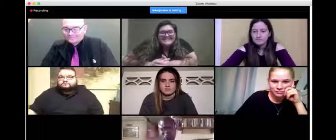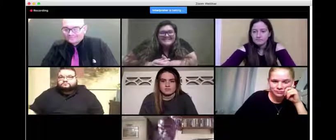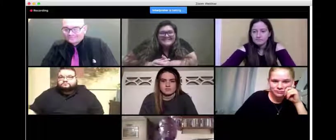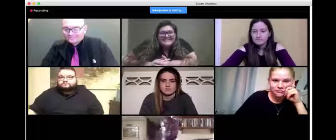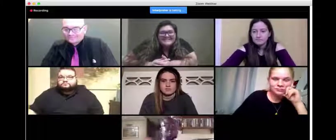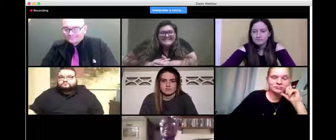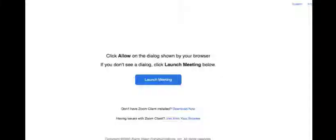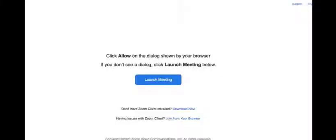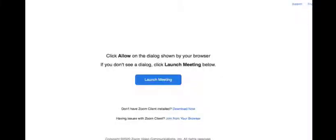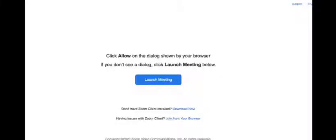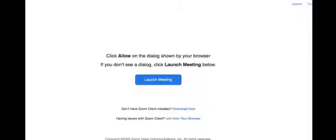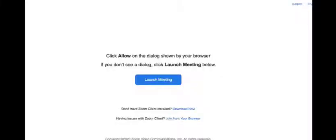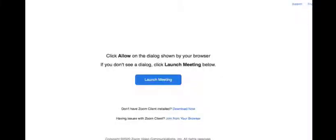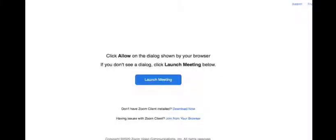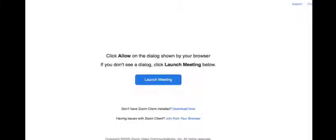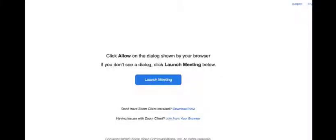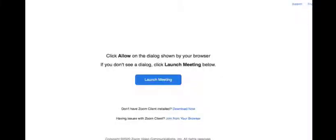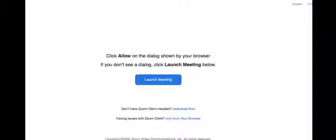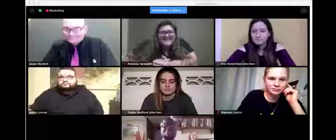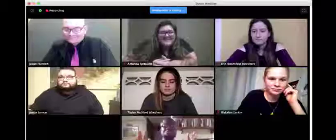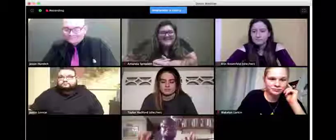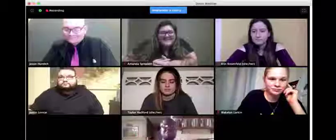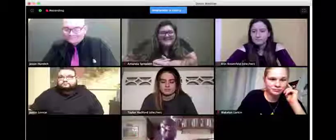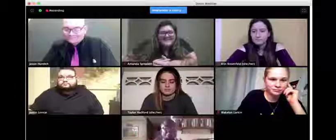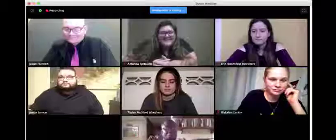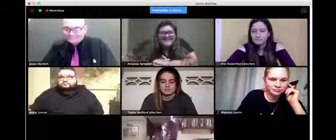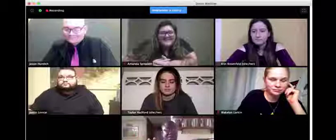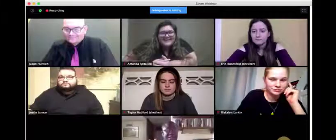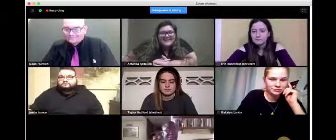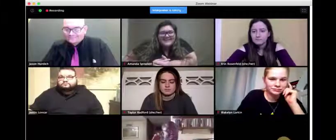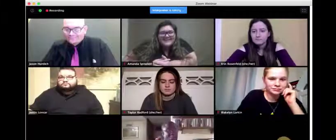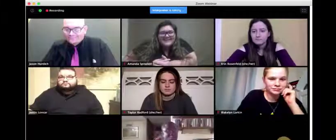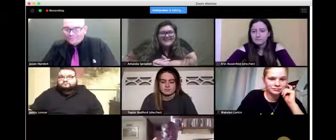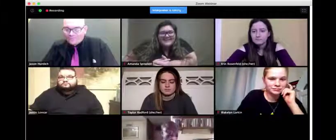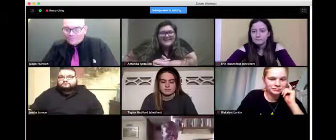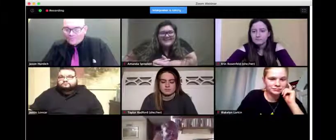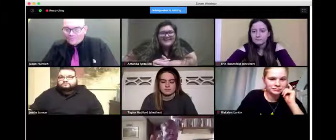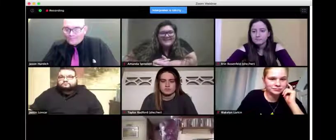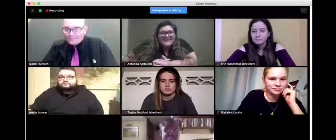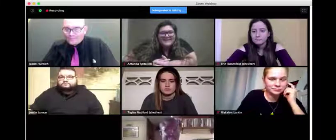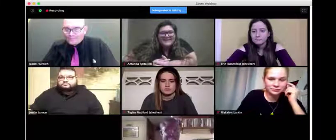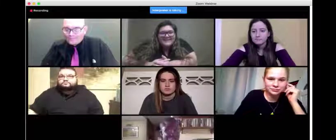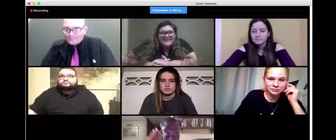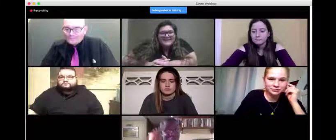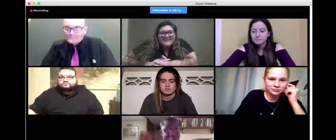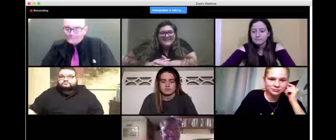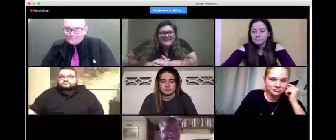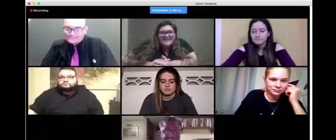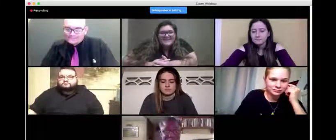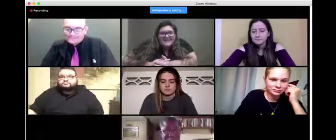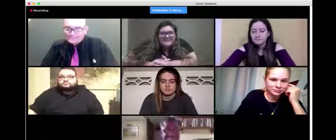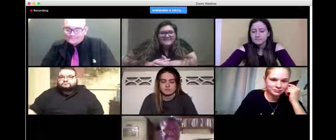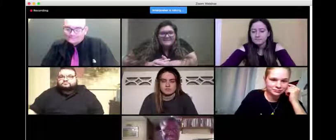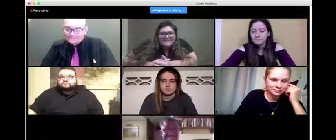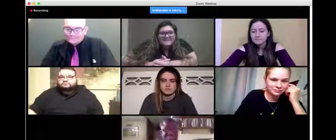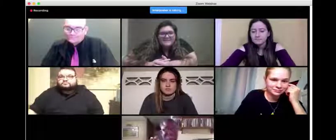maybe season 2, you never know. So, it's kind of a waiting game on that. But I